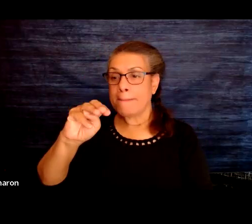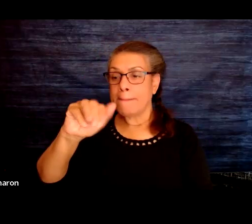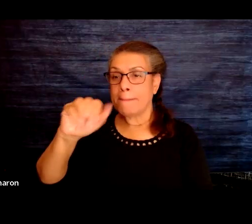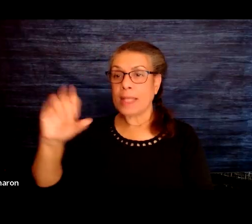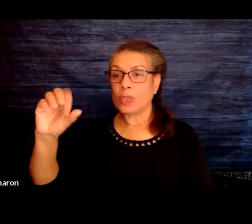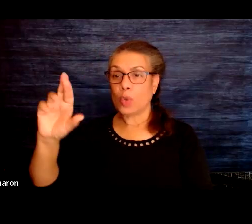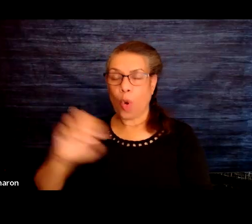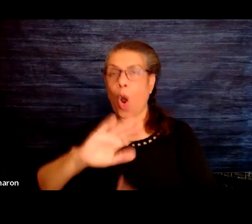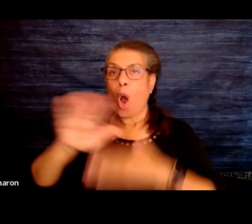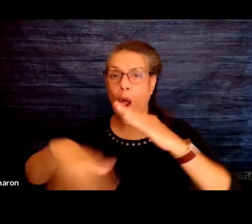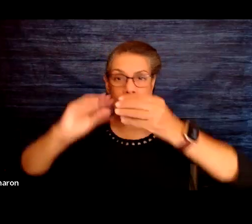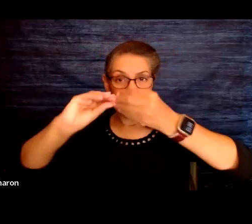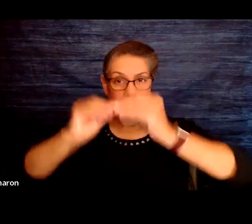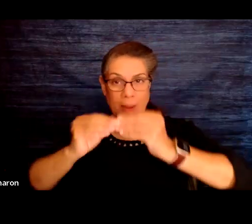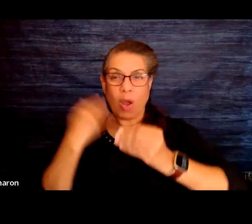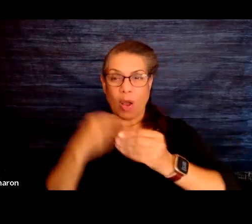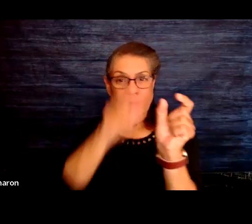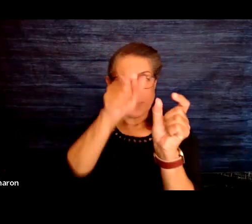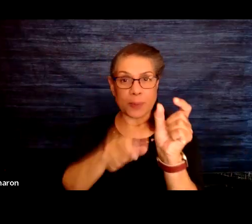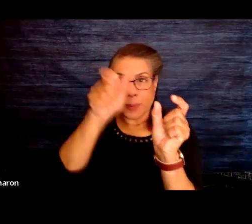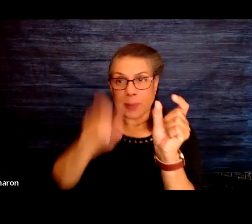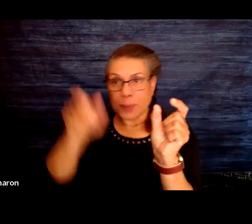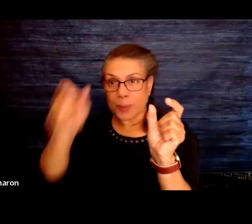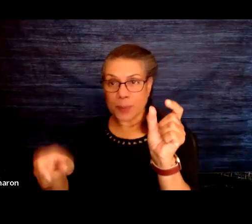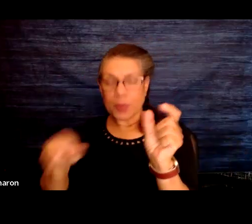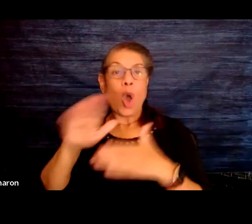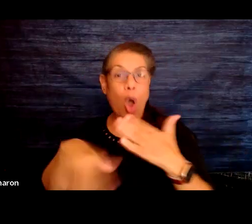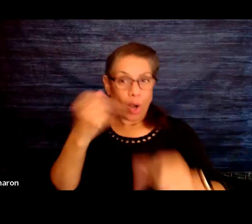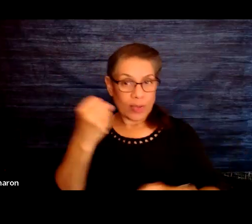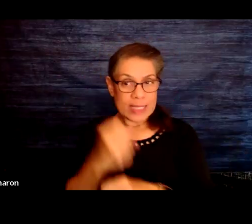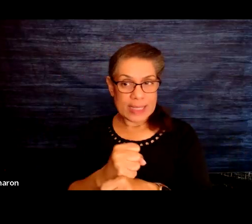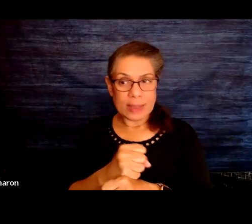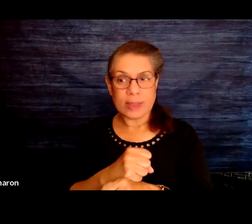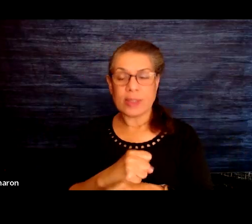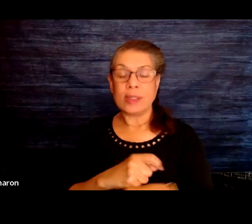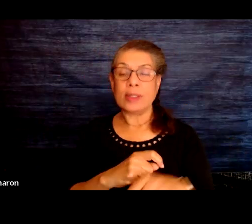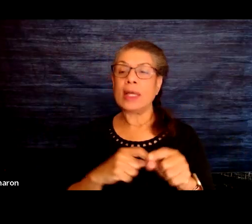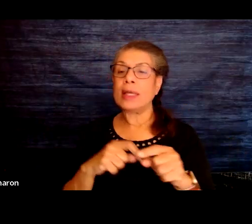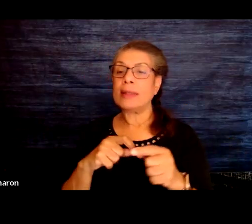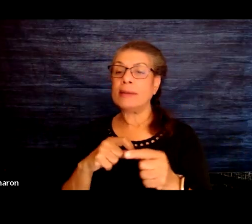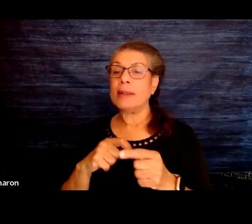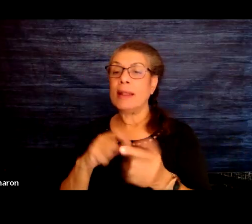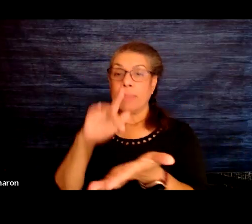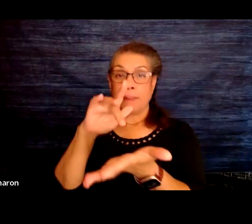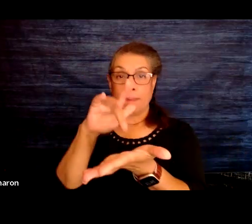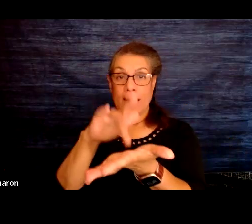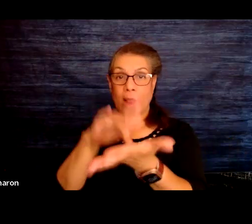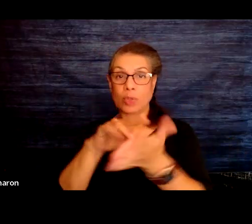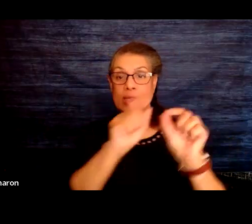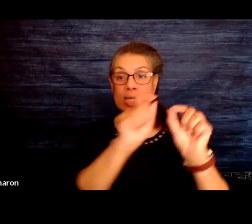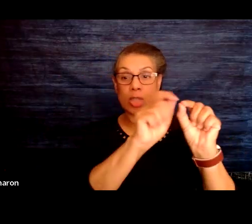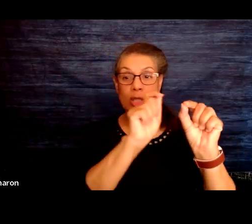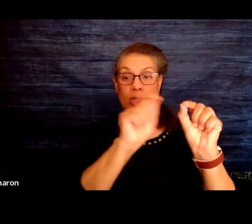of the metrics that you saw on the previous slide, all of the years required. The dotted line in the middle is our starting point from